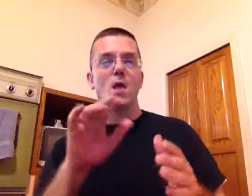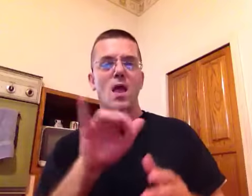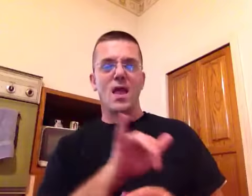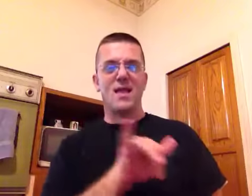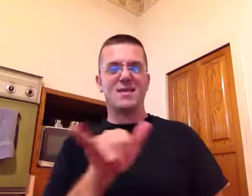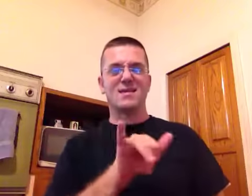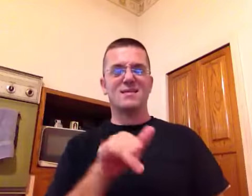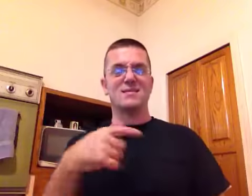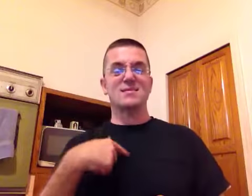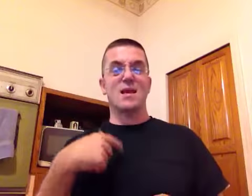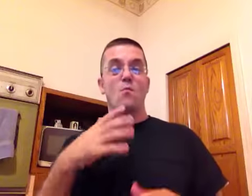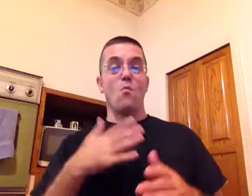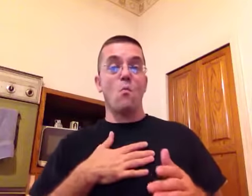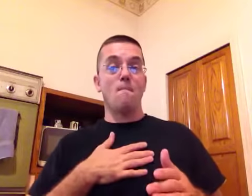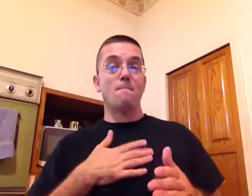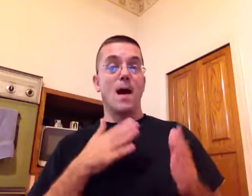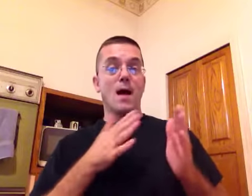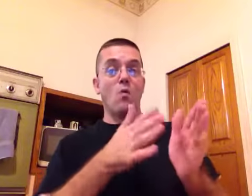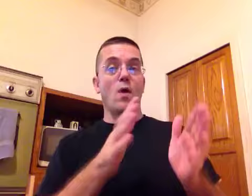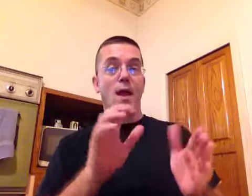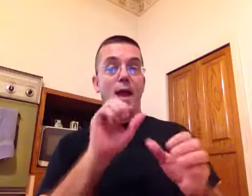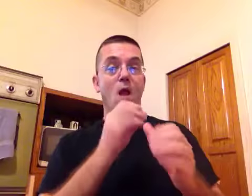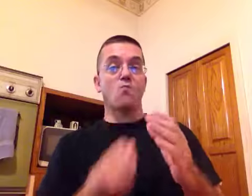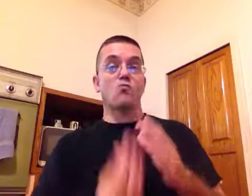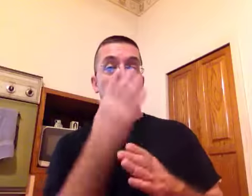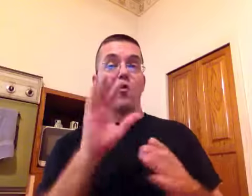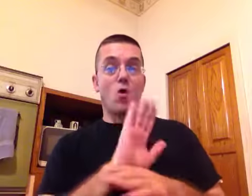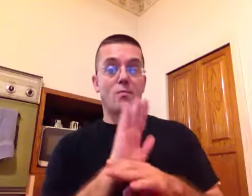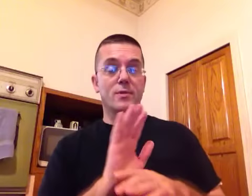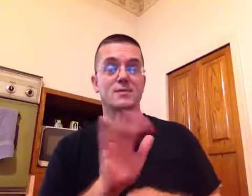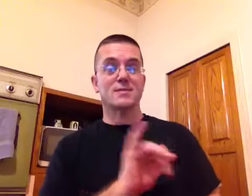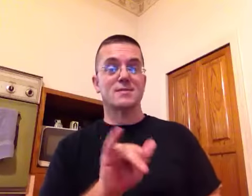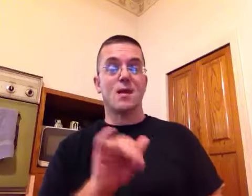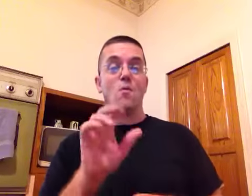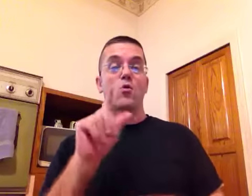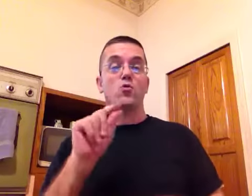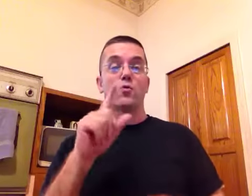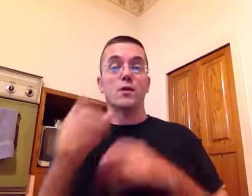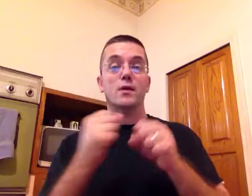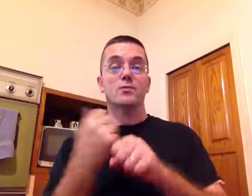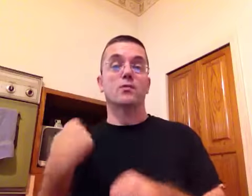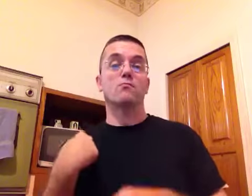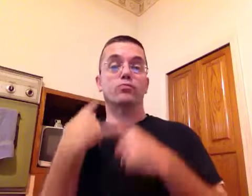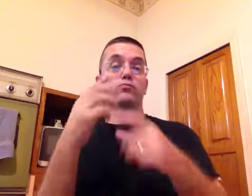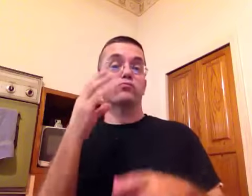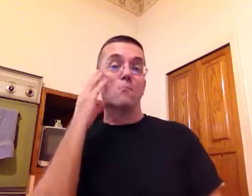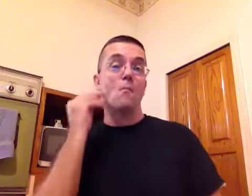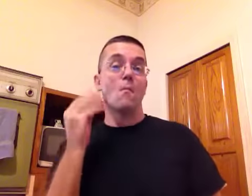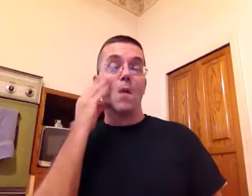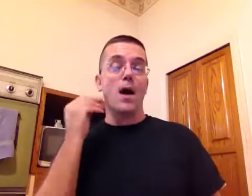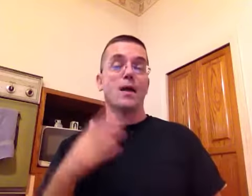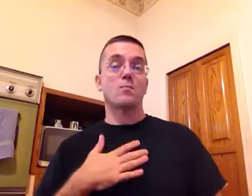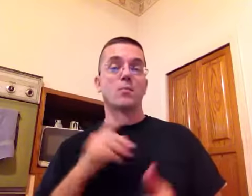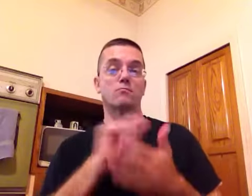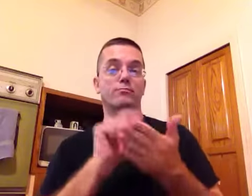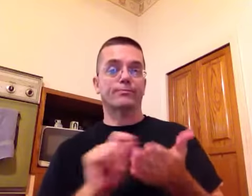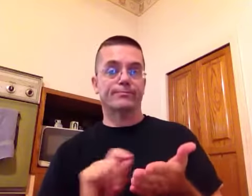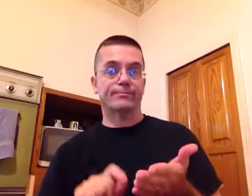you are. We grew ours from a card table in my living room and took it to that point. So, good question. Thank you for joining us very